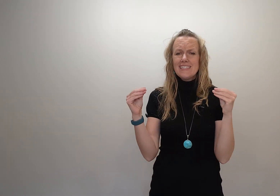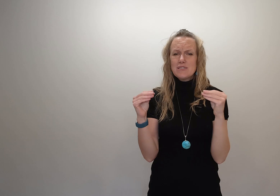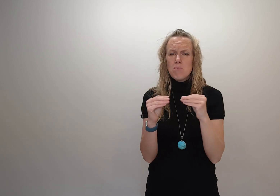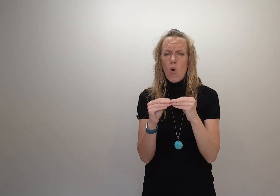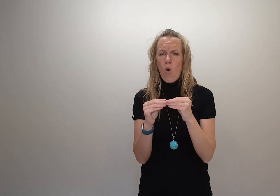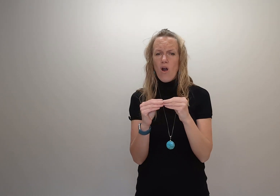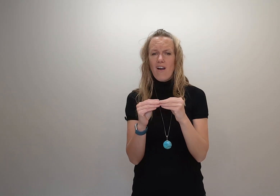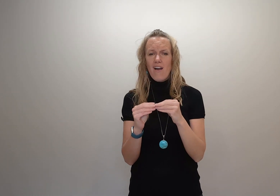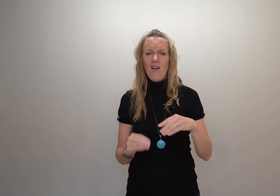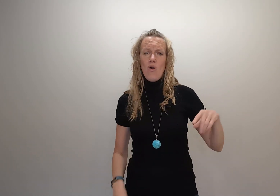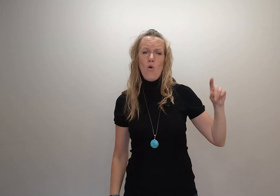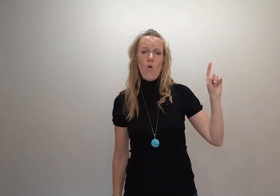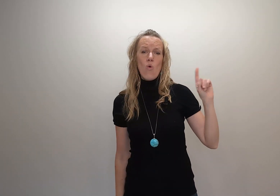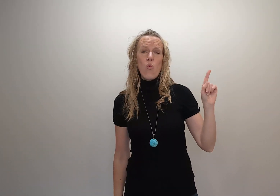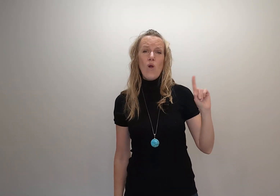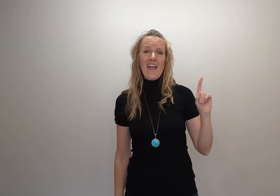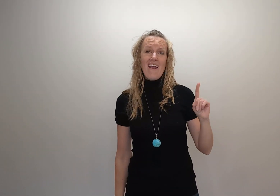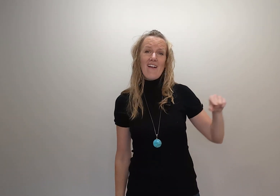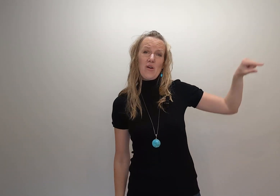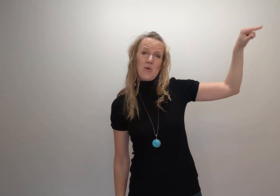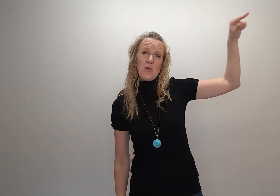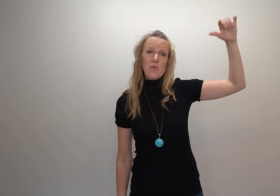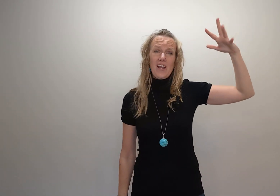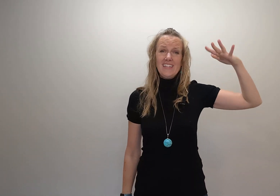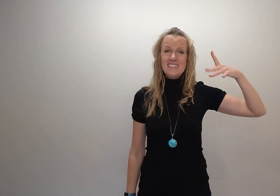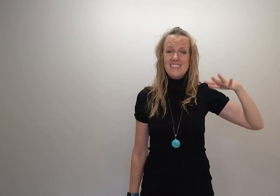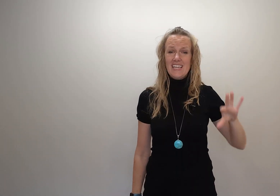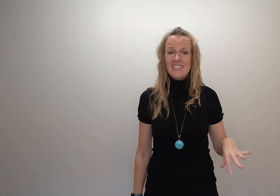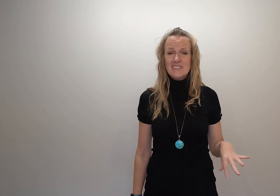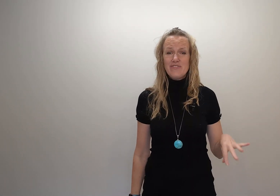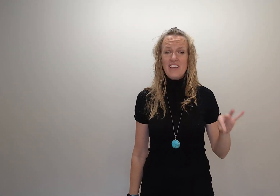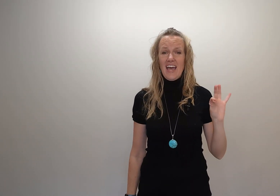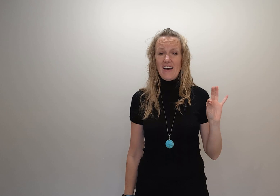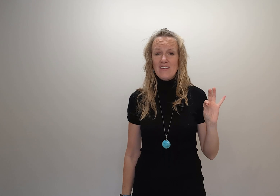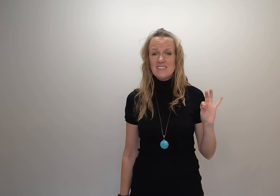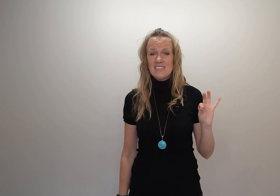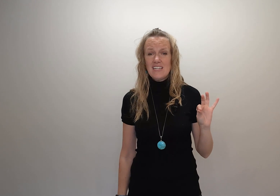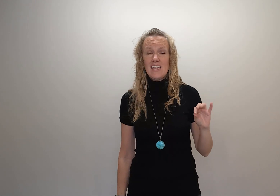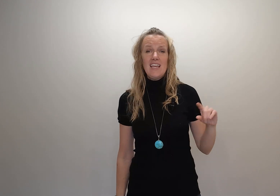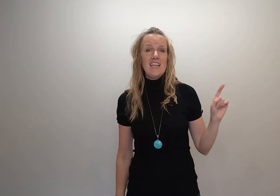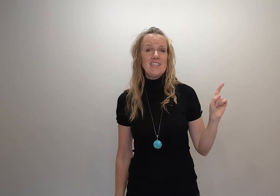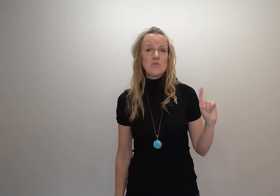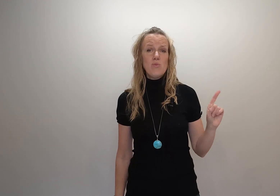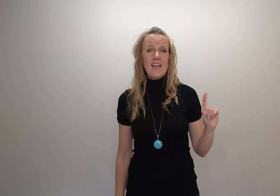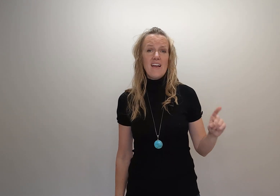is more. Where grace is found is